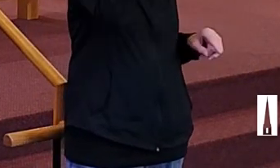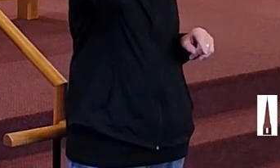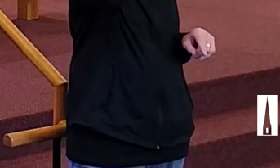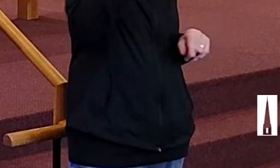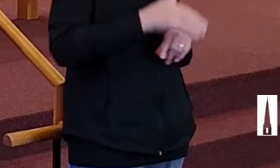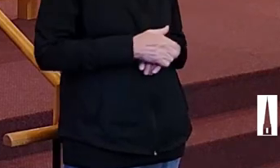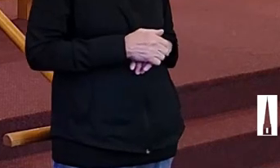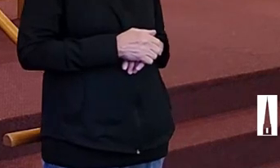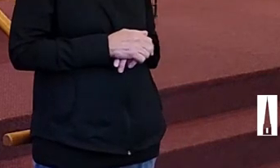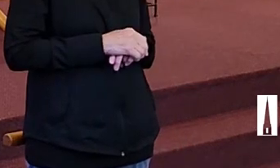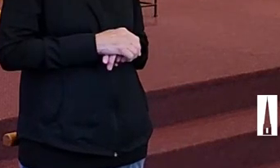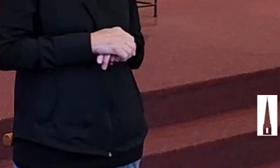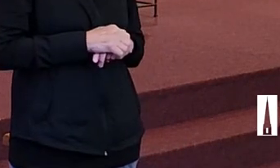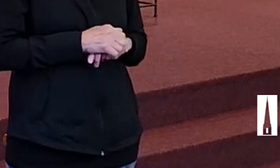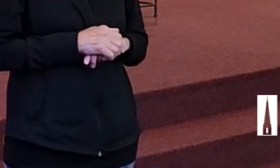Sorry.